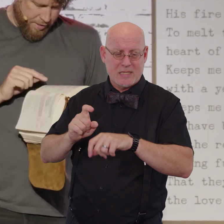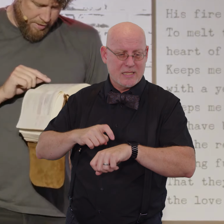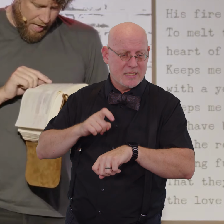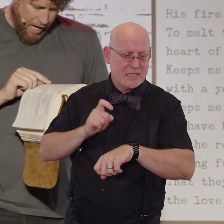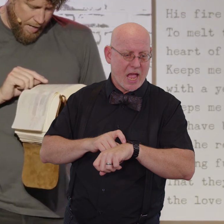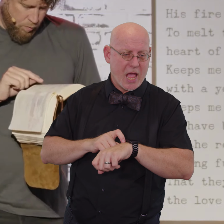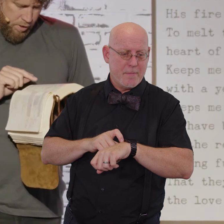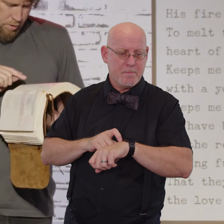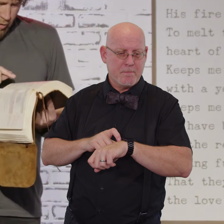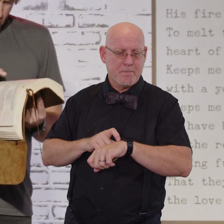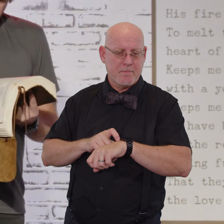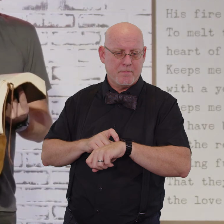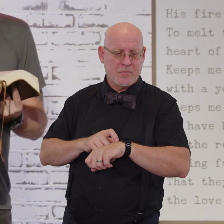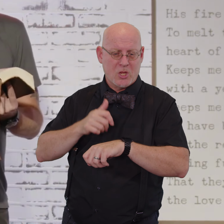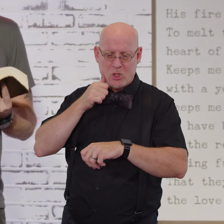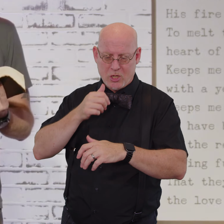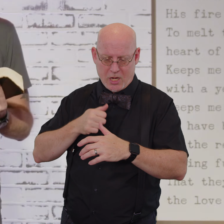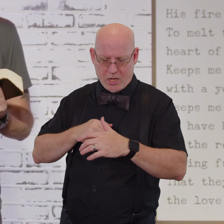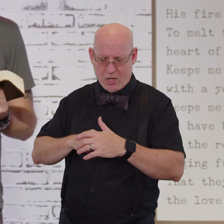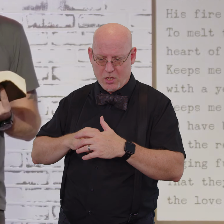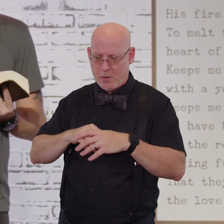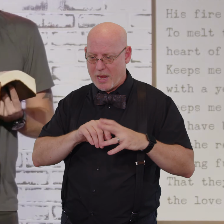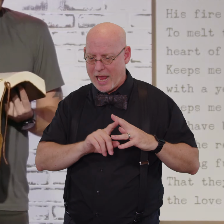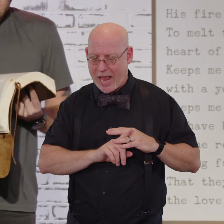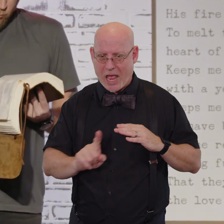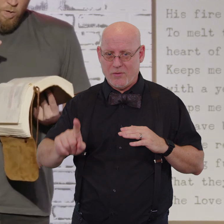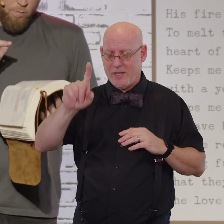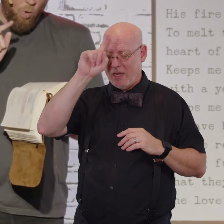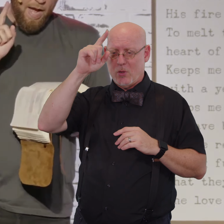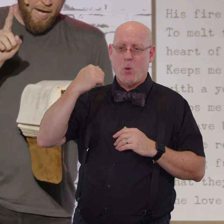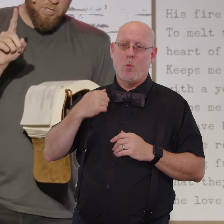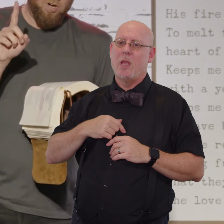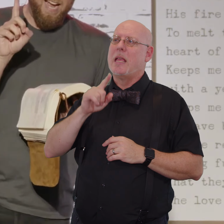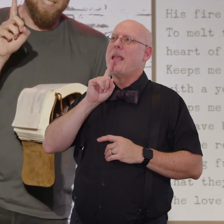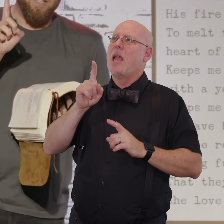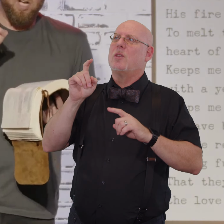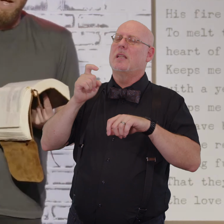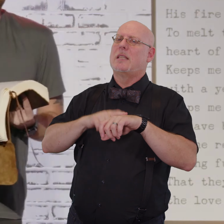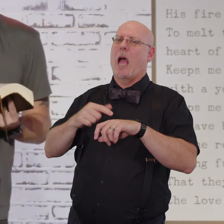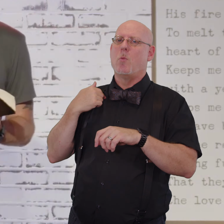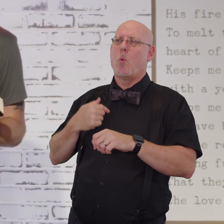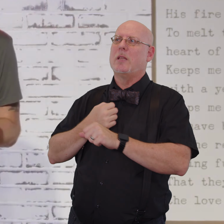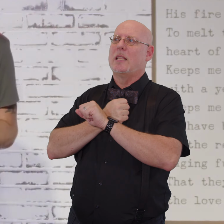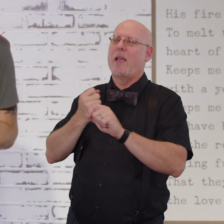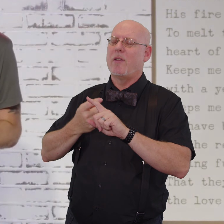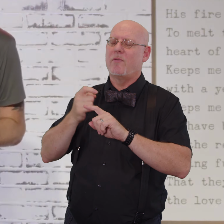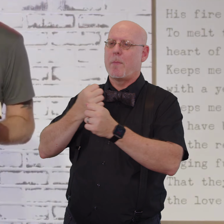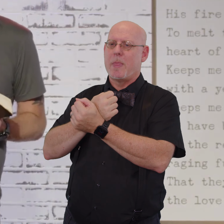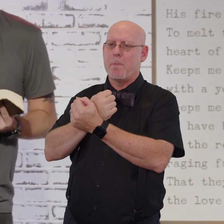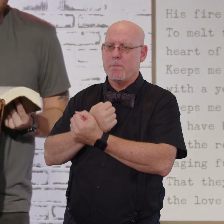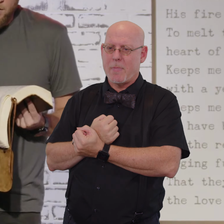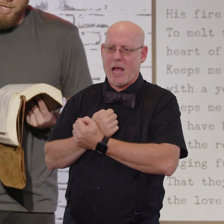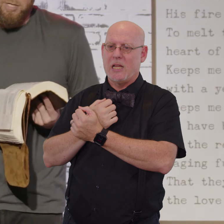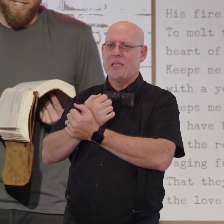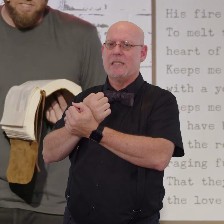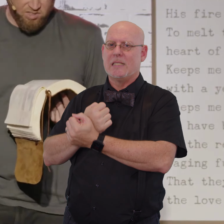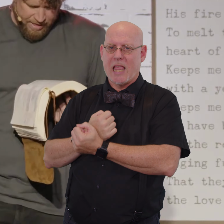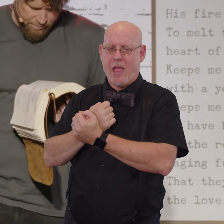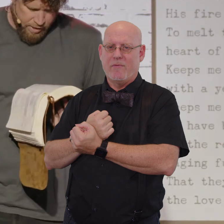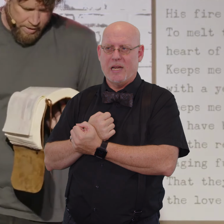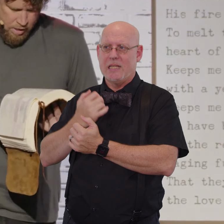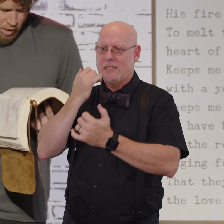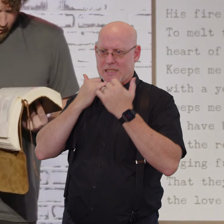as at the time when she came out of the land of Egypt we will answer as at the time where we were delivered from the bondage